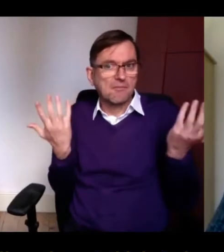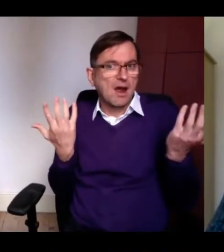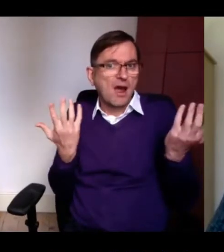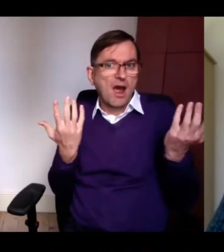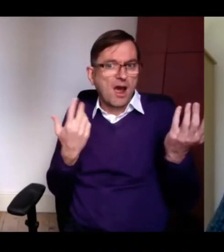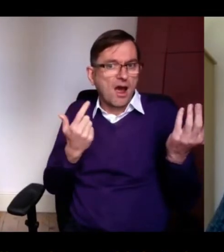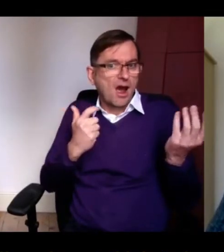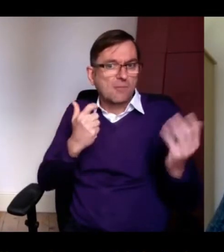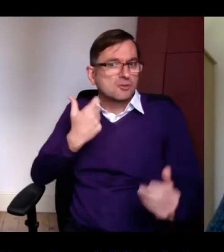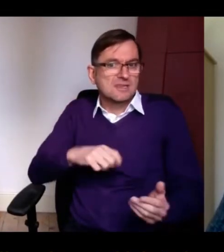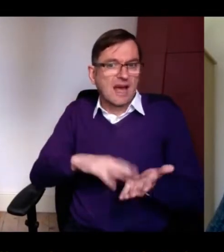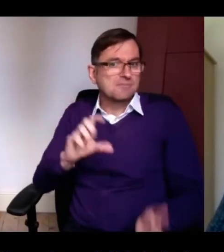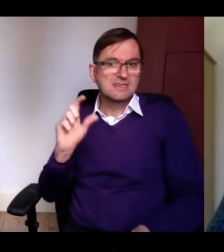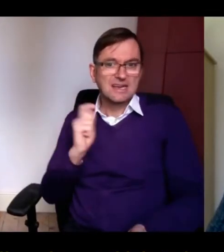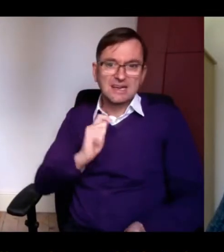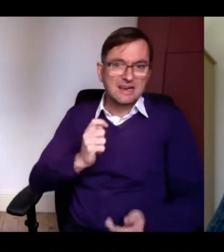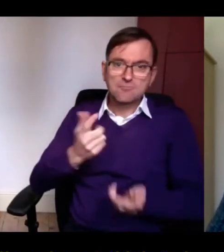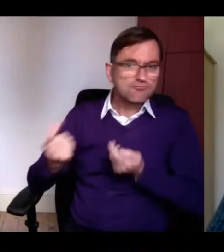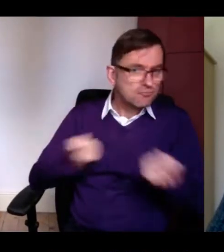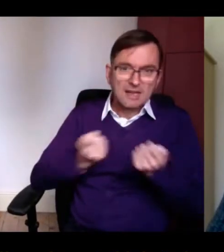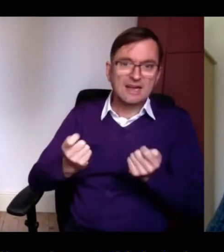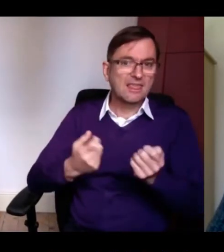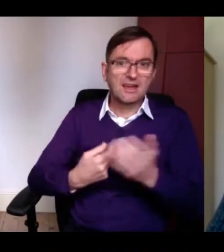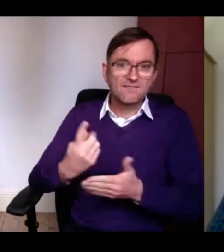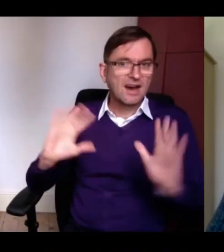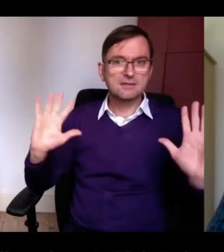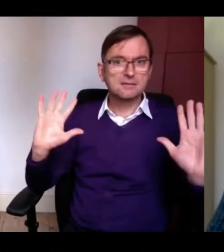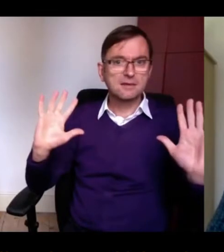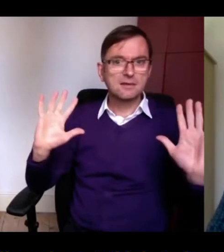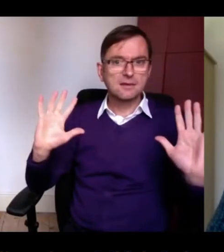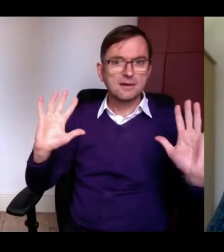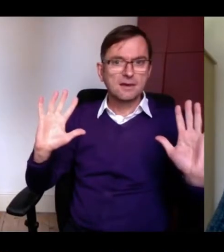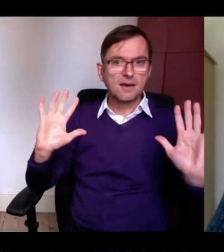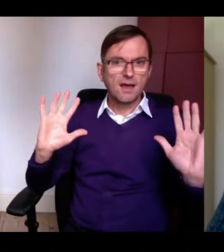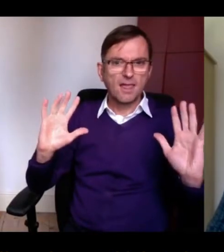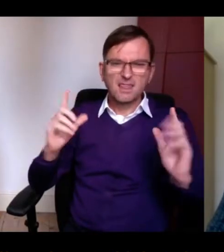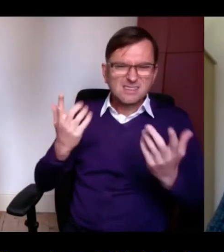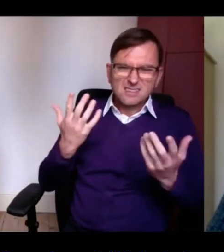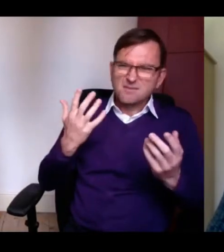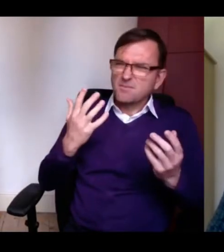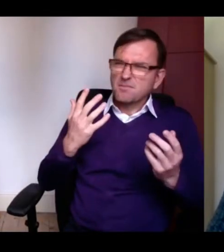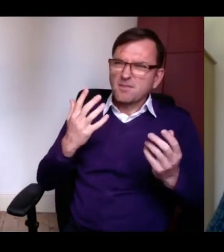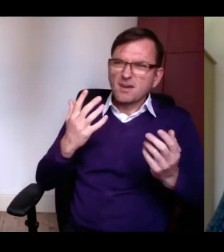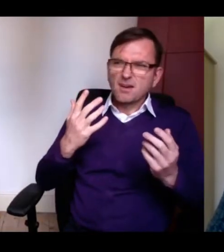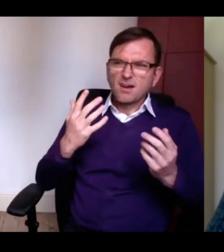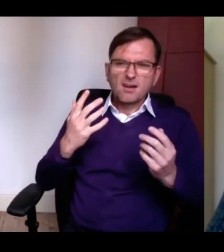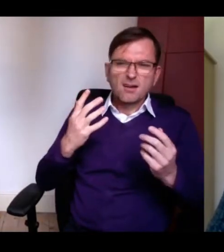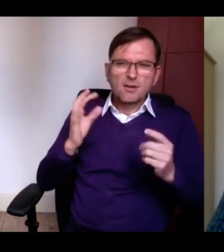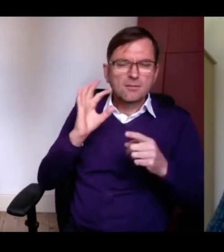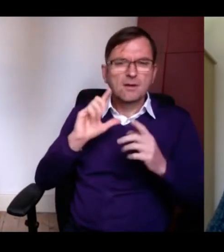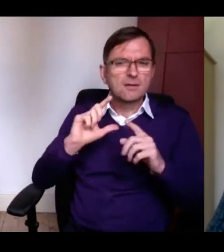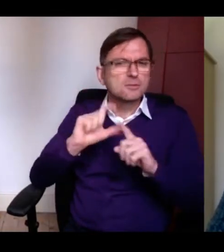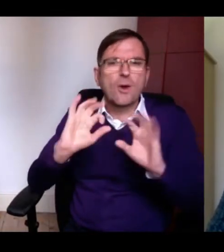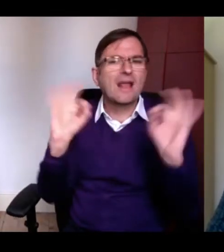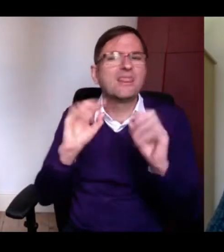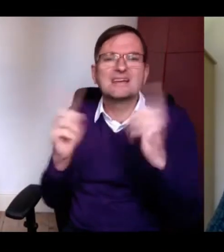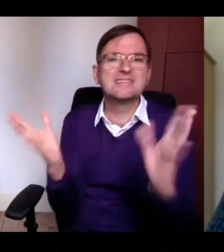it allowed me, I think, to be an MC, not to be a deaf person, not to be disabled, just to be here as an MC.